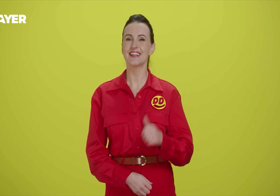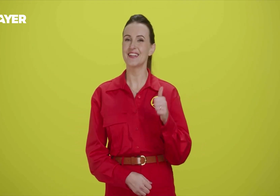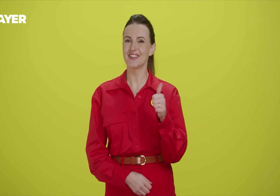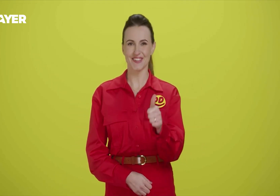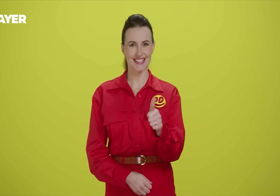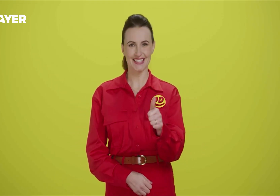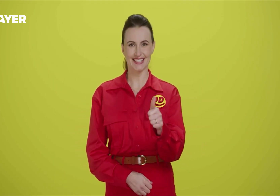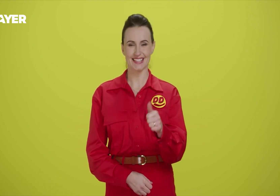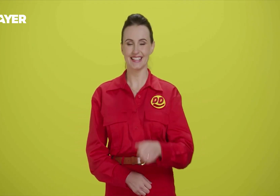Good.